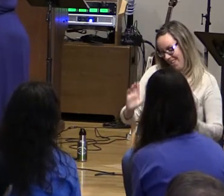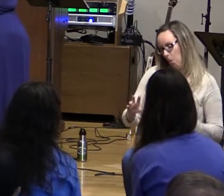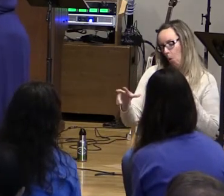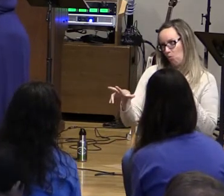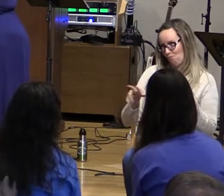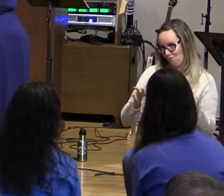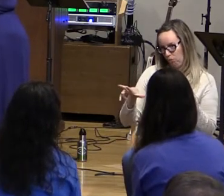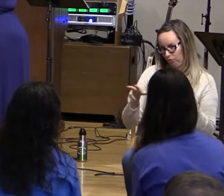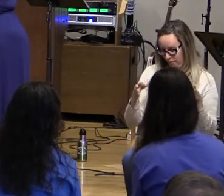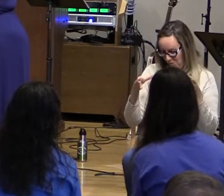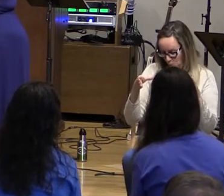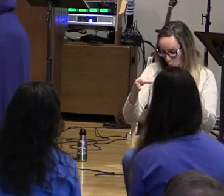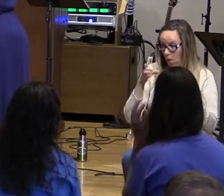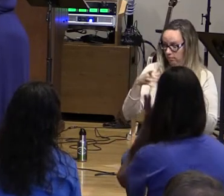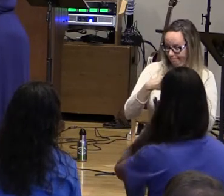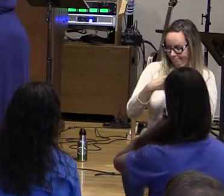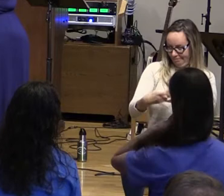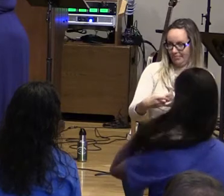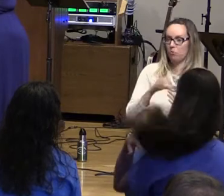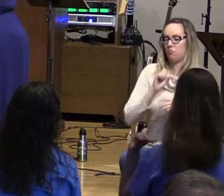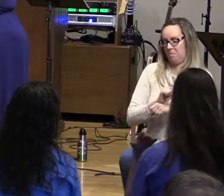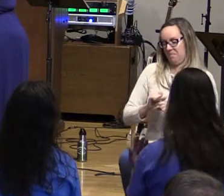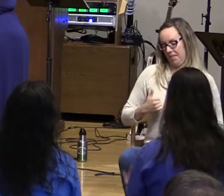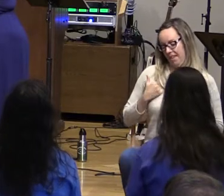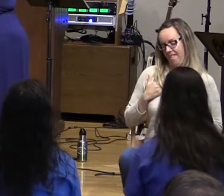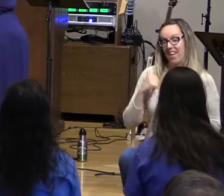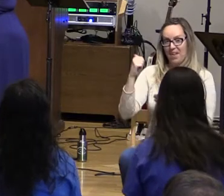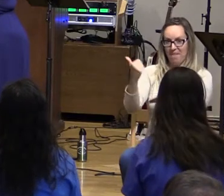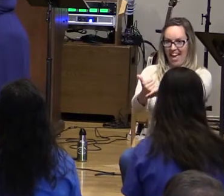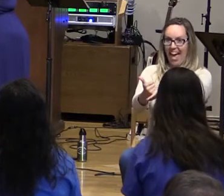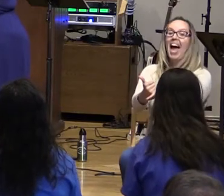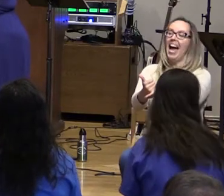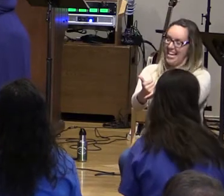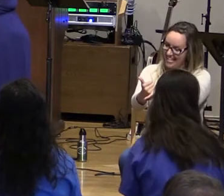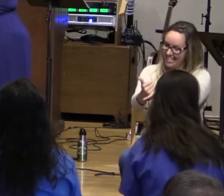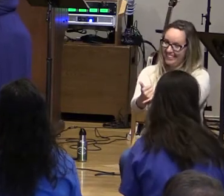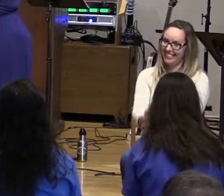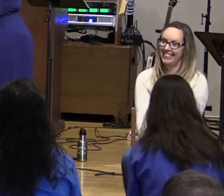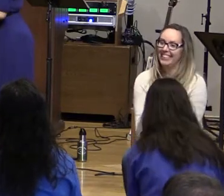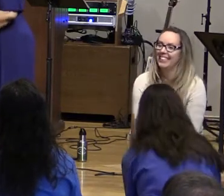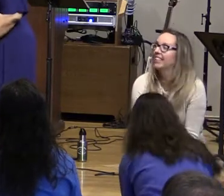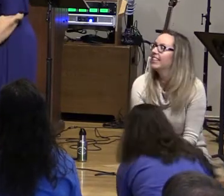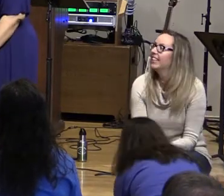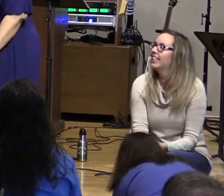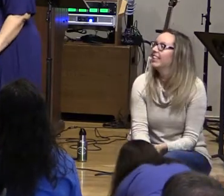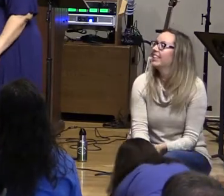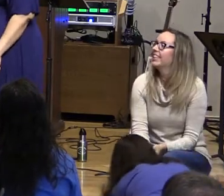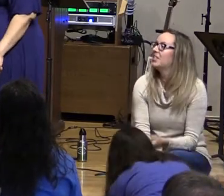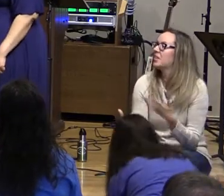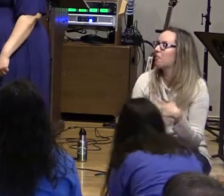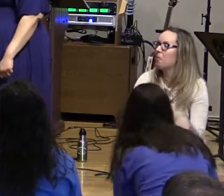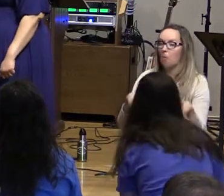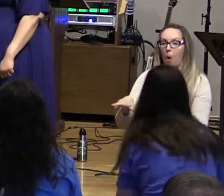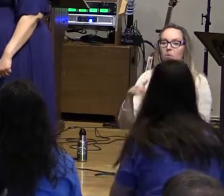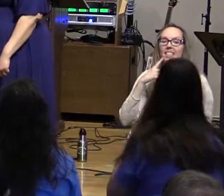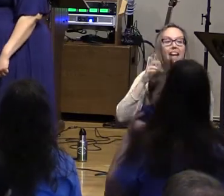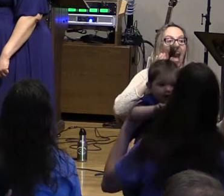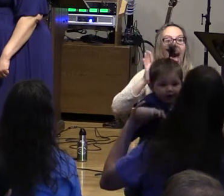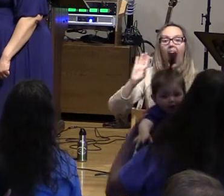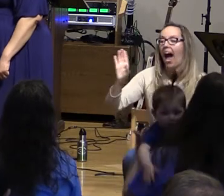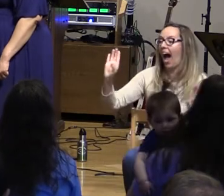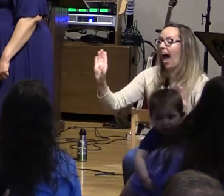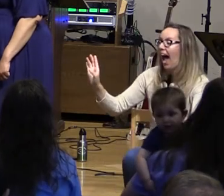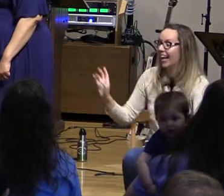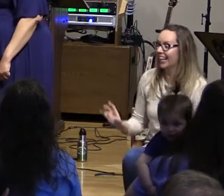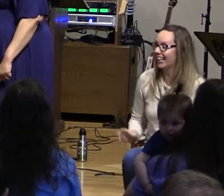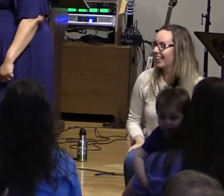in the way that leads to life. Amen. Amen. Shall we take a little walk and say hi to everybody? Because I